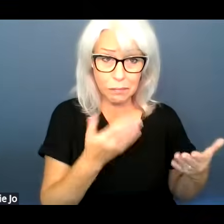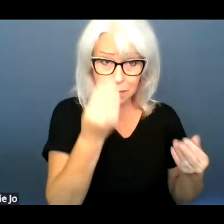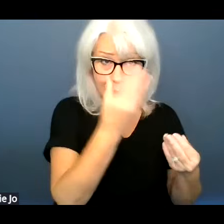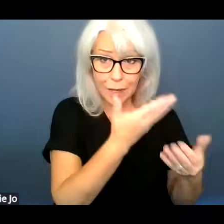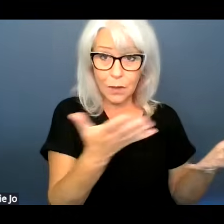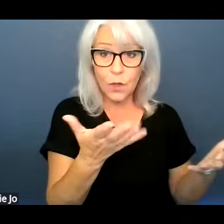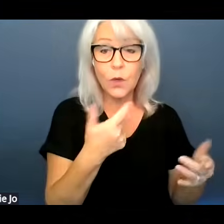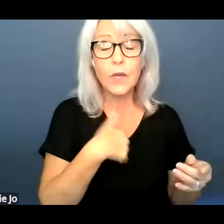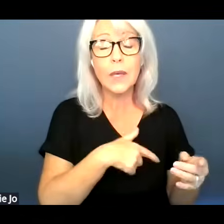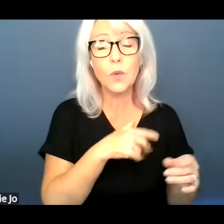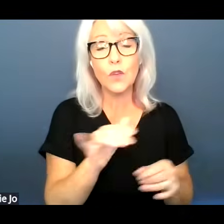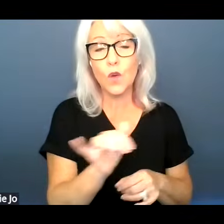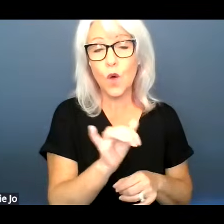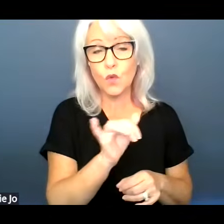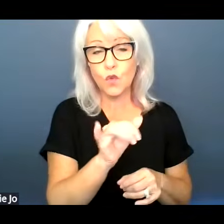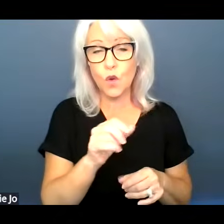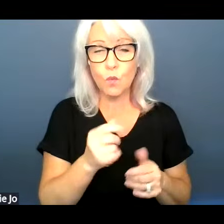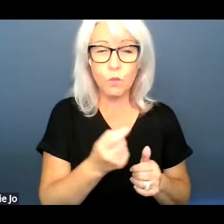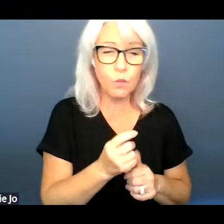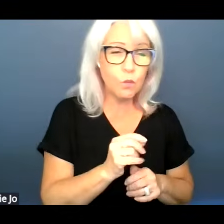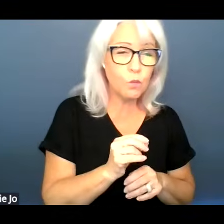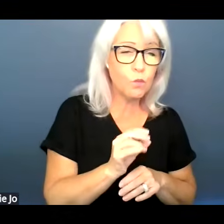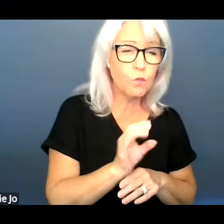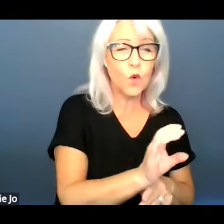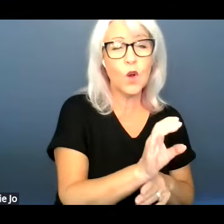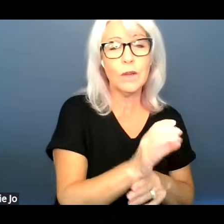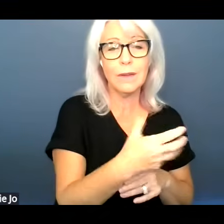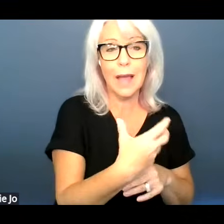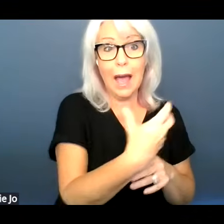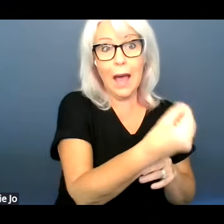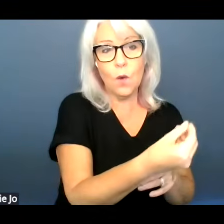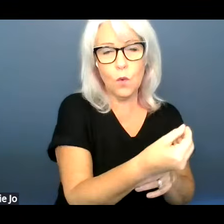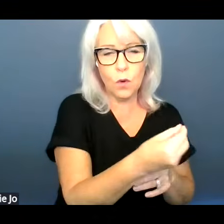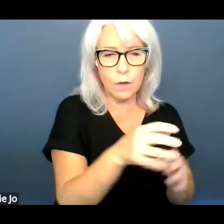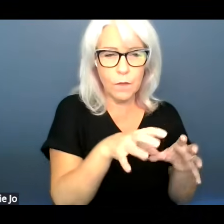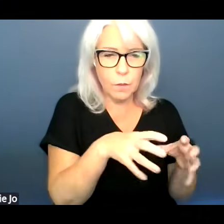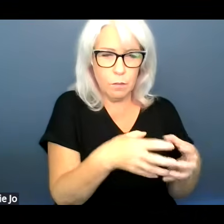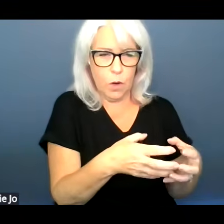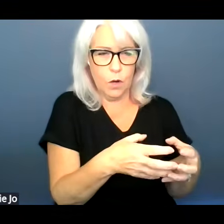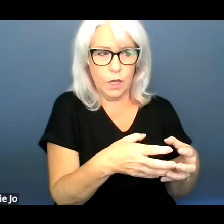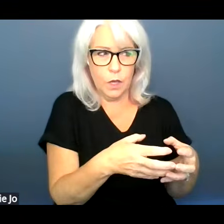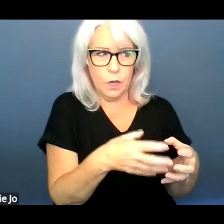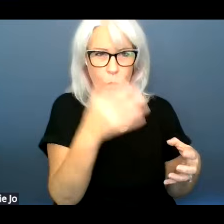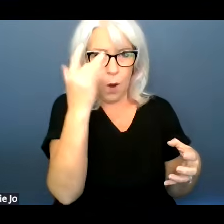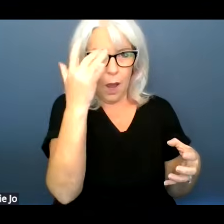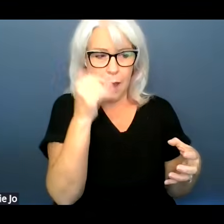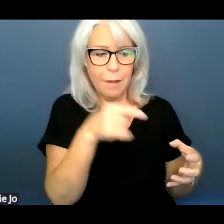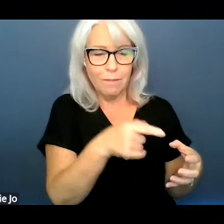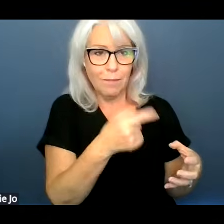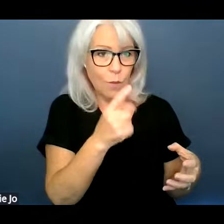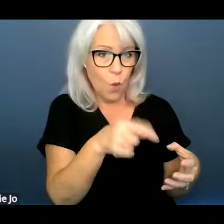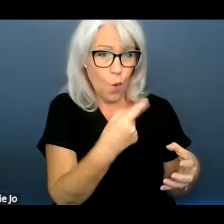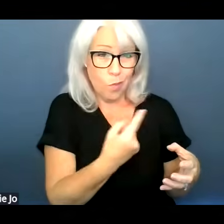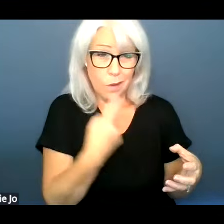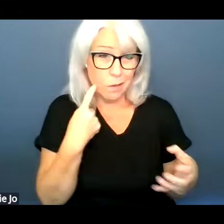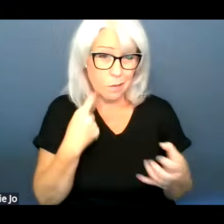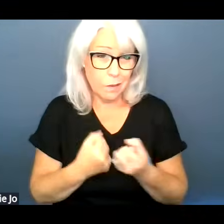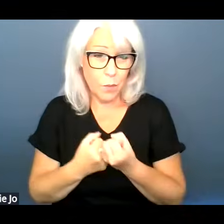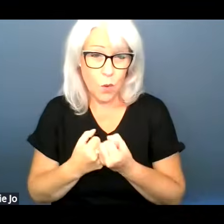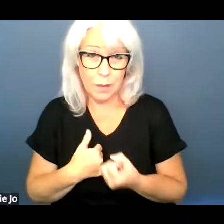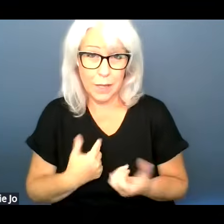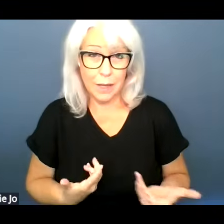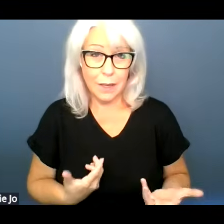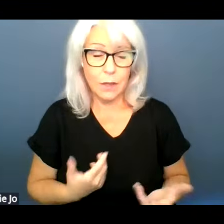out of the party simply for supporting me. And so to say that all of his signature